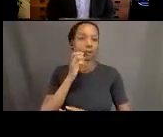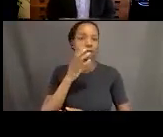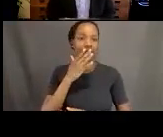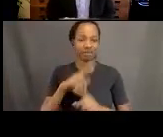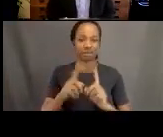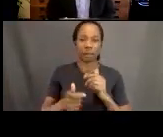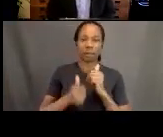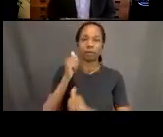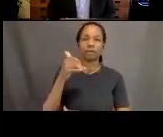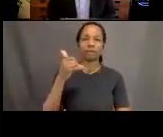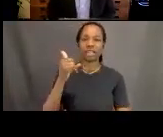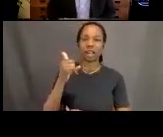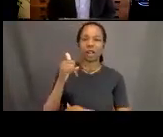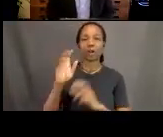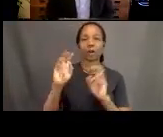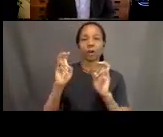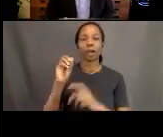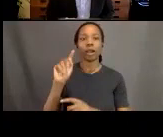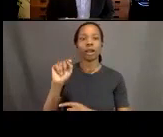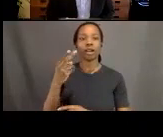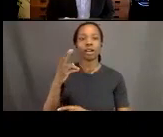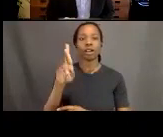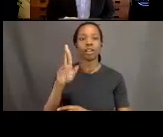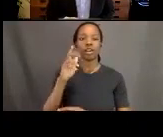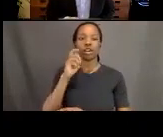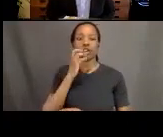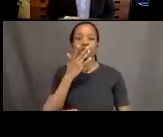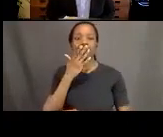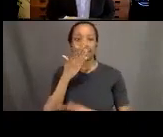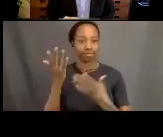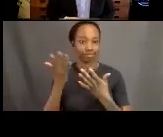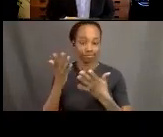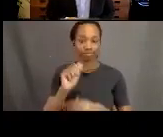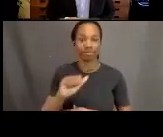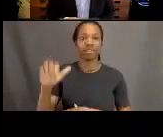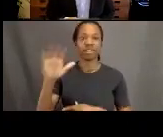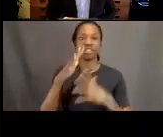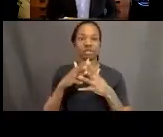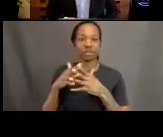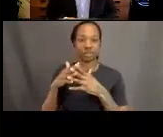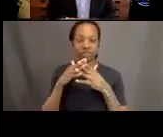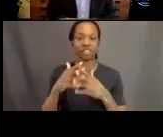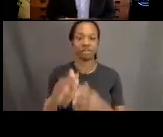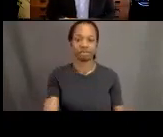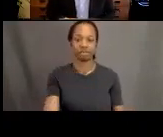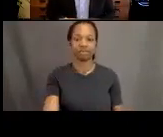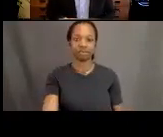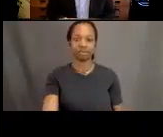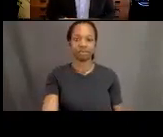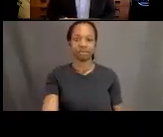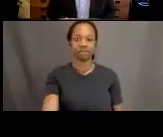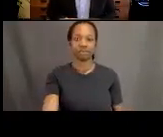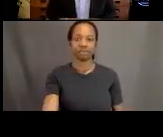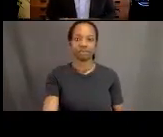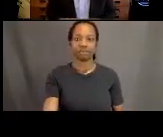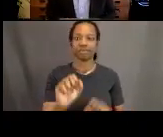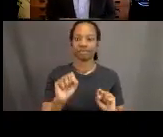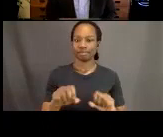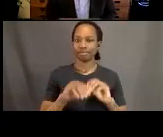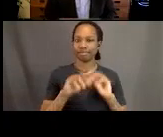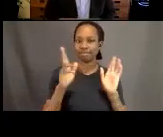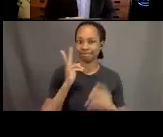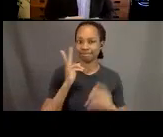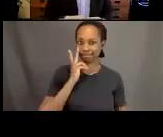yellow other races is Asian American. So as you can see, in terms of the age-adjusted